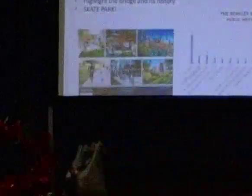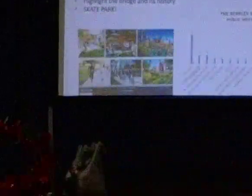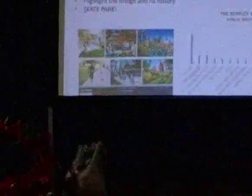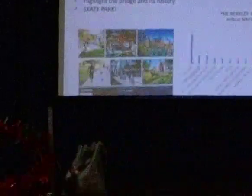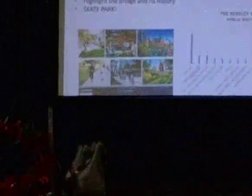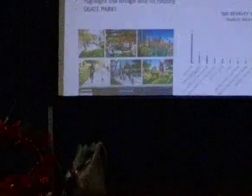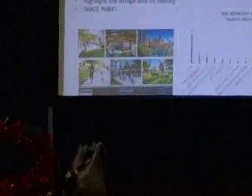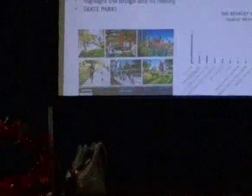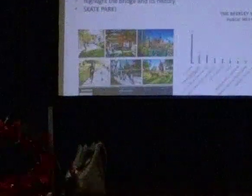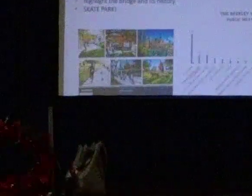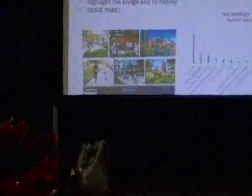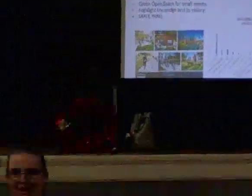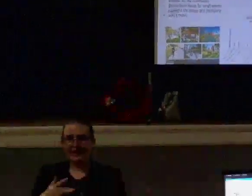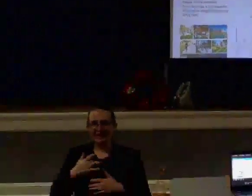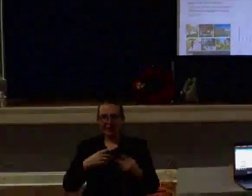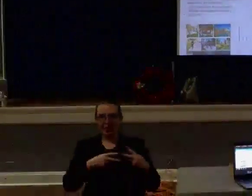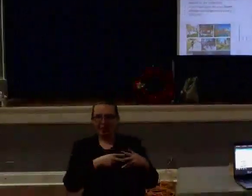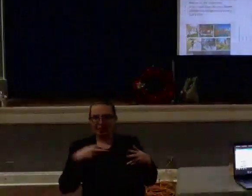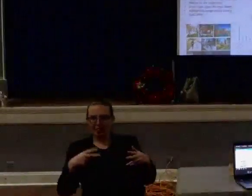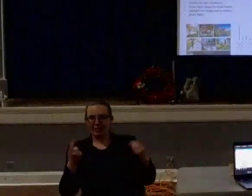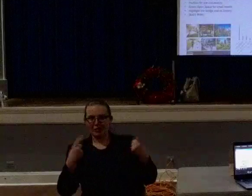I'm afraid I might.